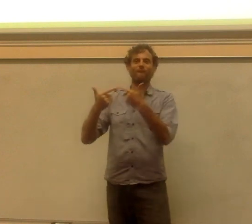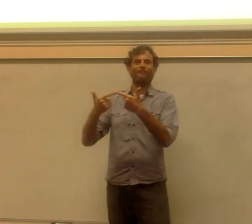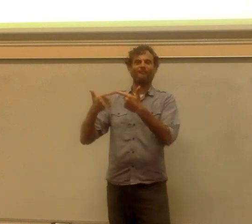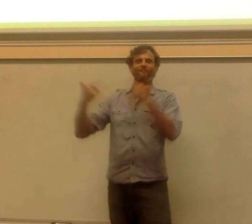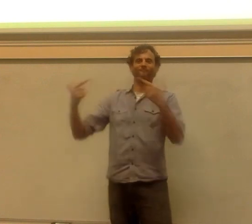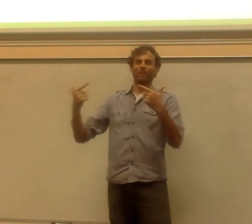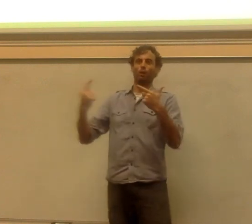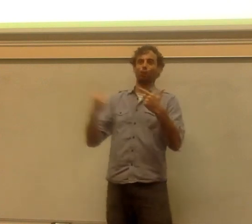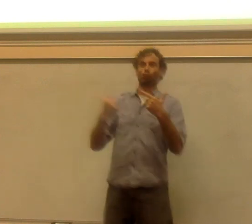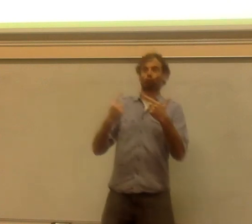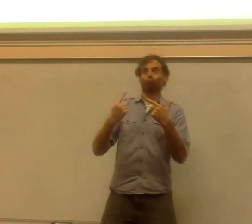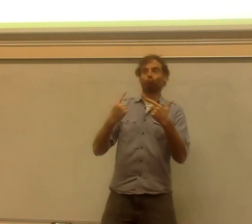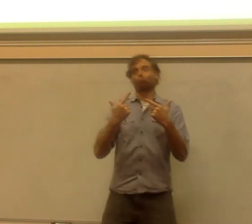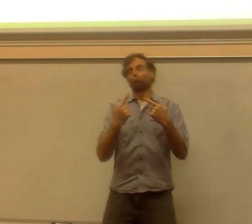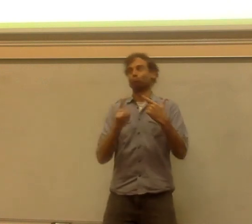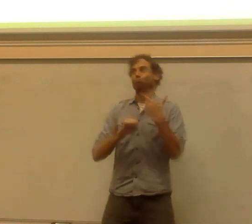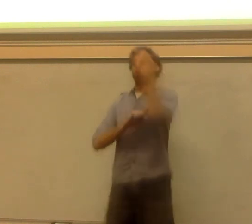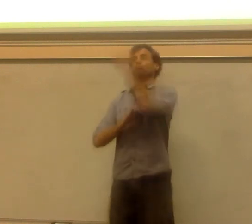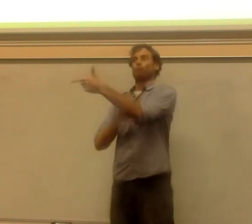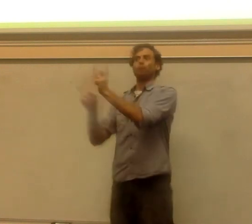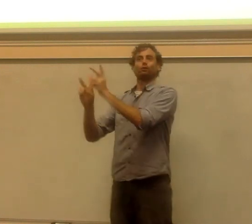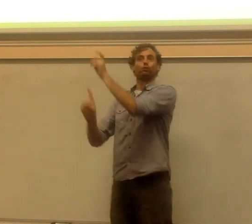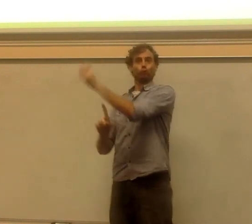In comparison, video remote interpreting